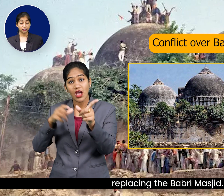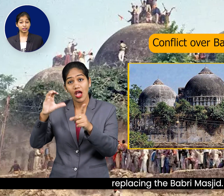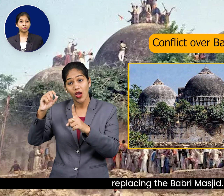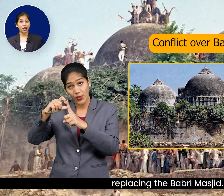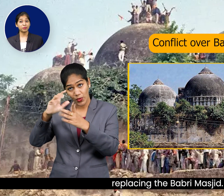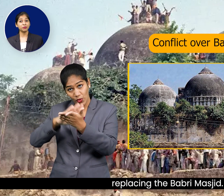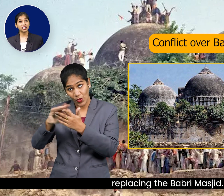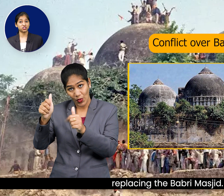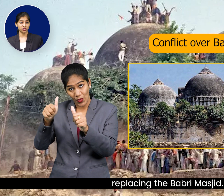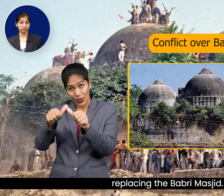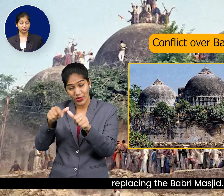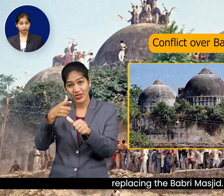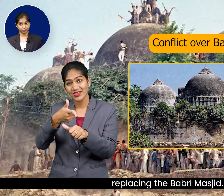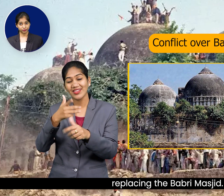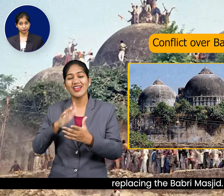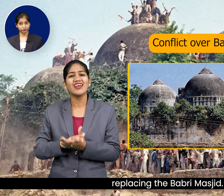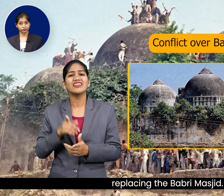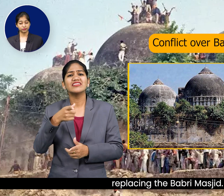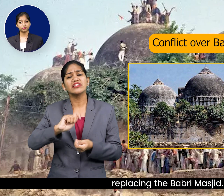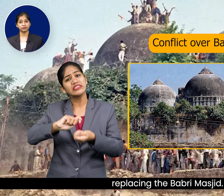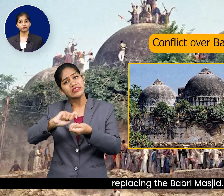replacing the Babri Masjid.